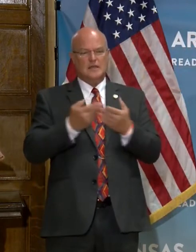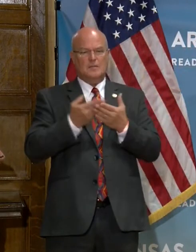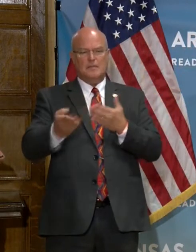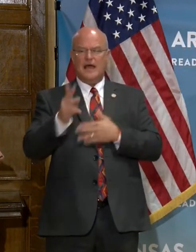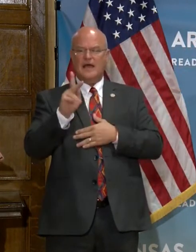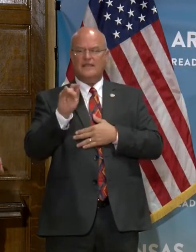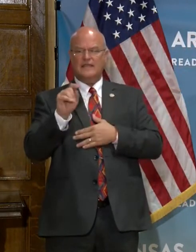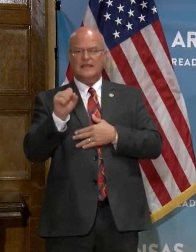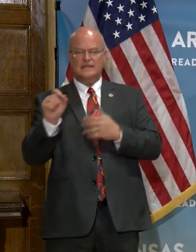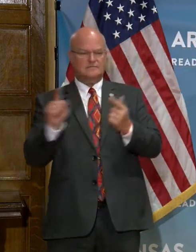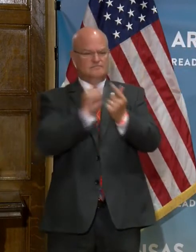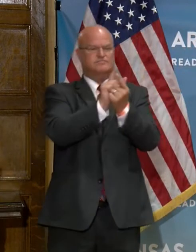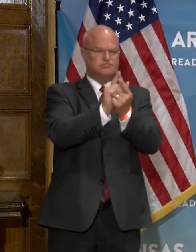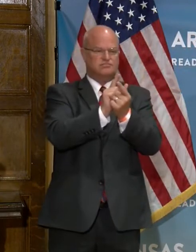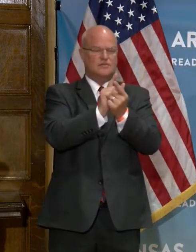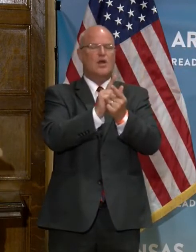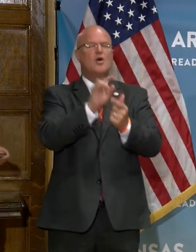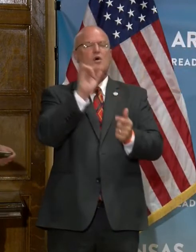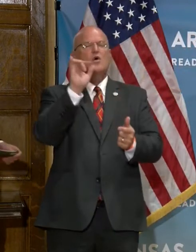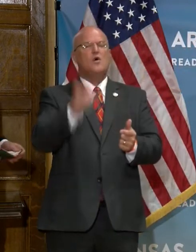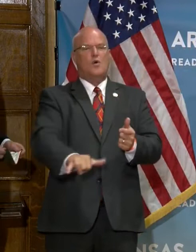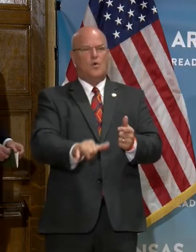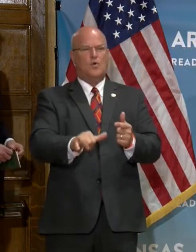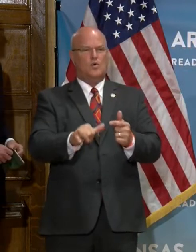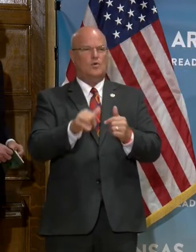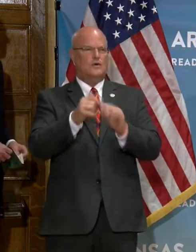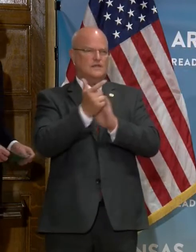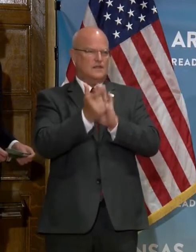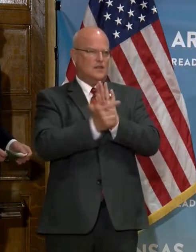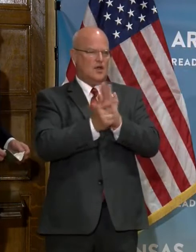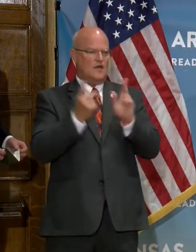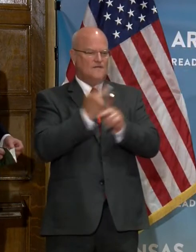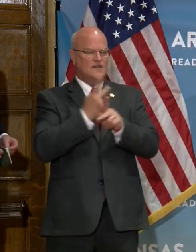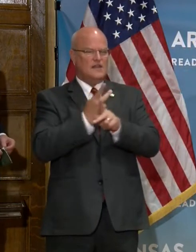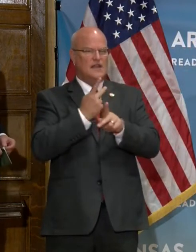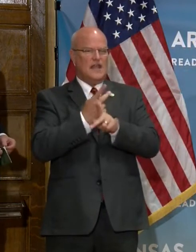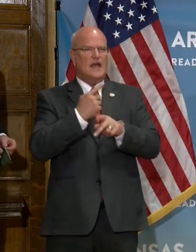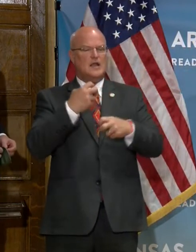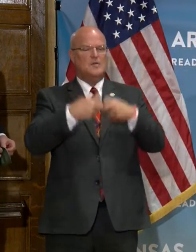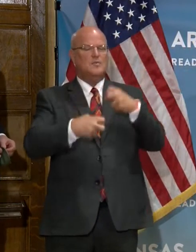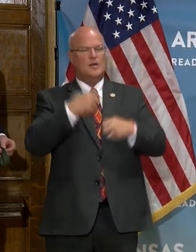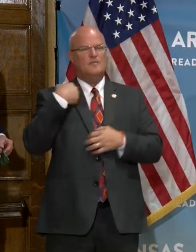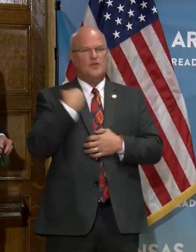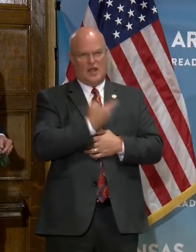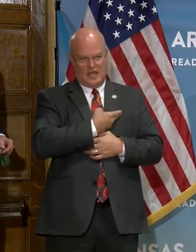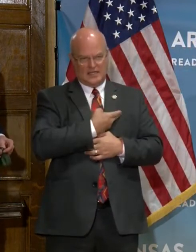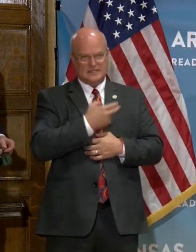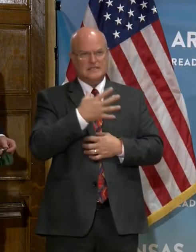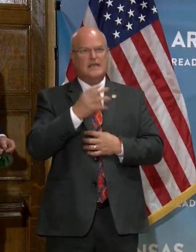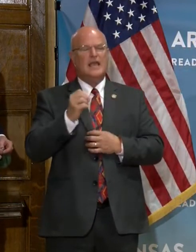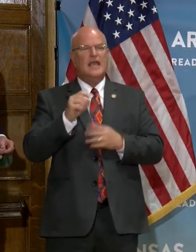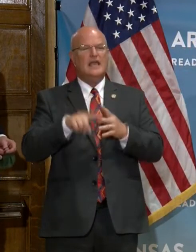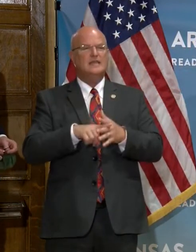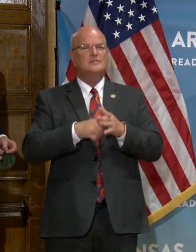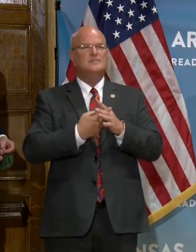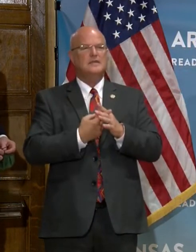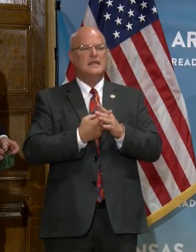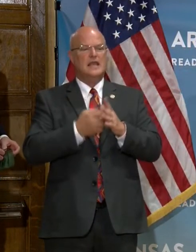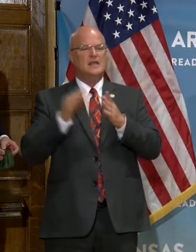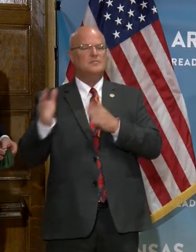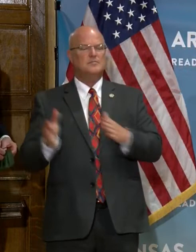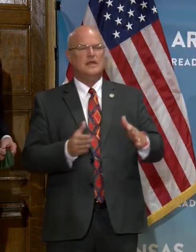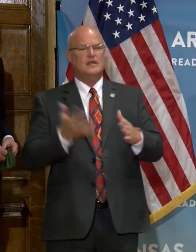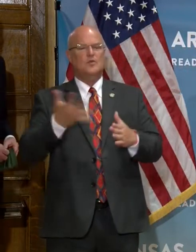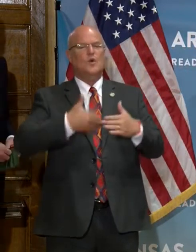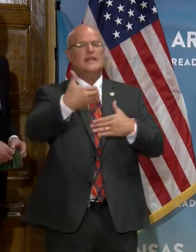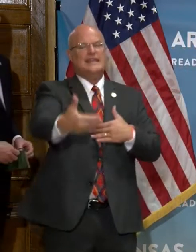That's where we ran up against the constraint, figured out it was going to be a major problem for us, and began planning the